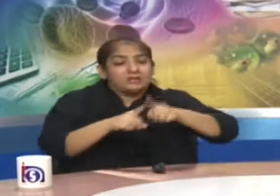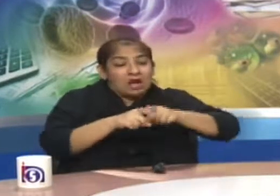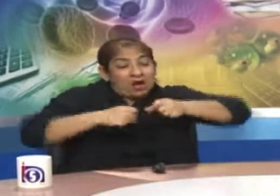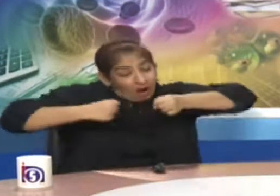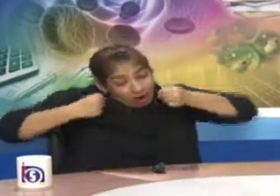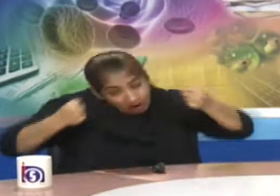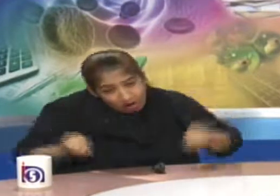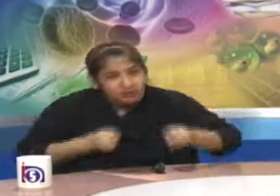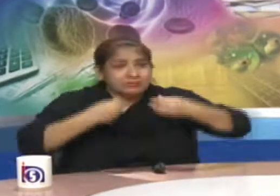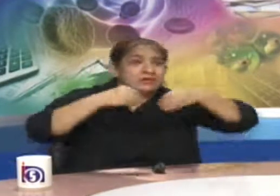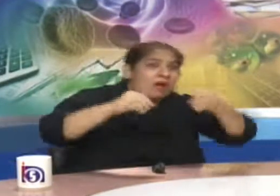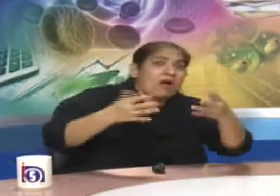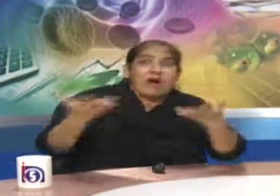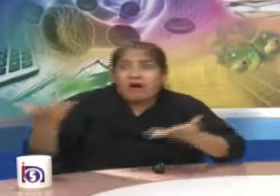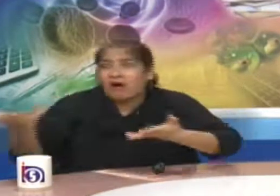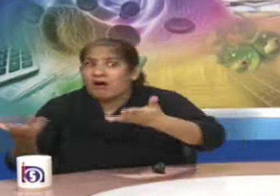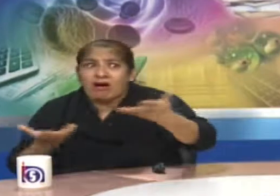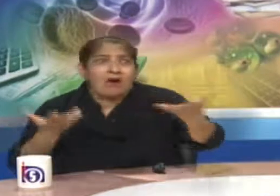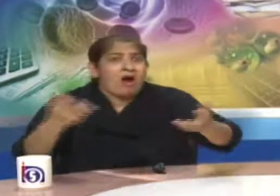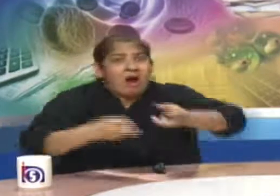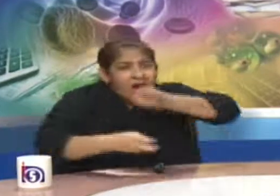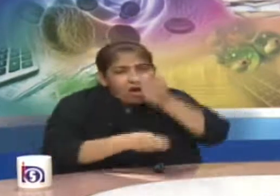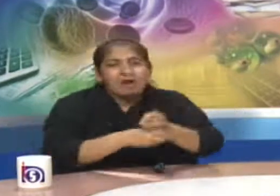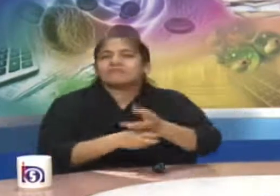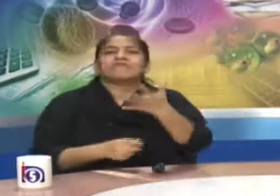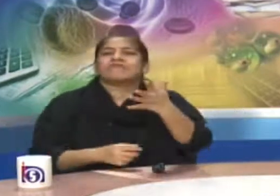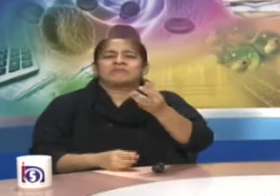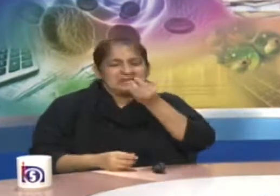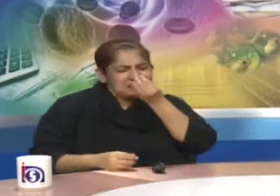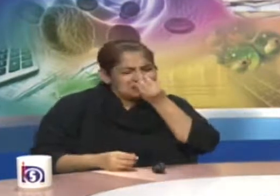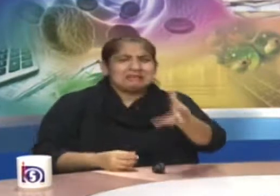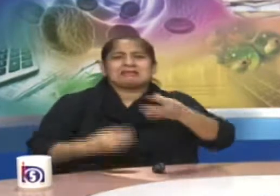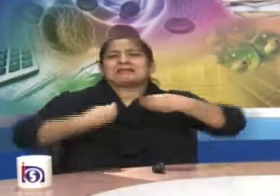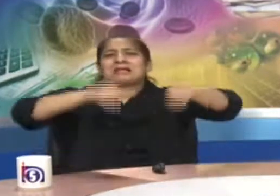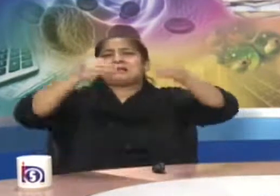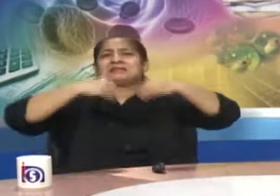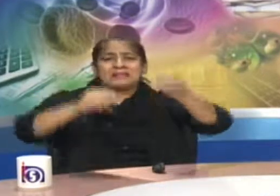liquidity of financial assets to make it as an easy sale.